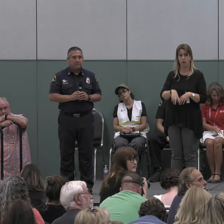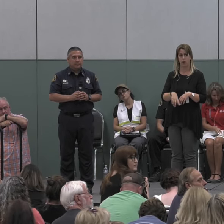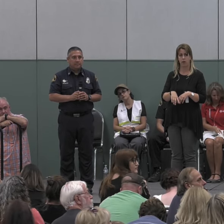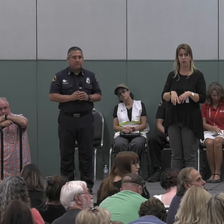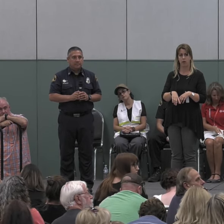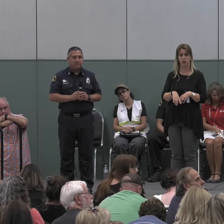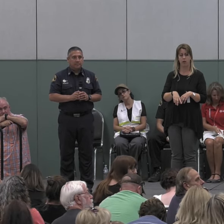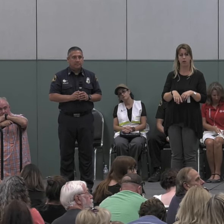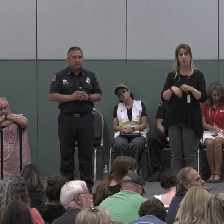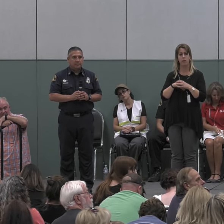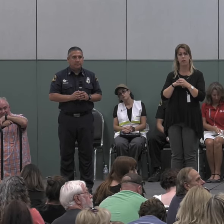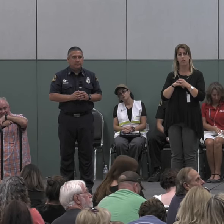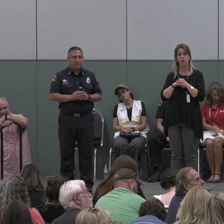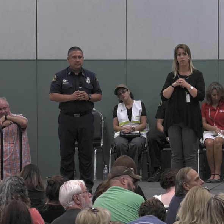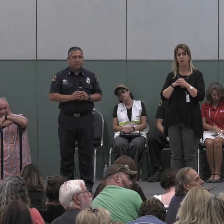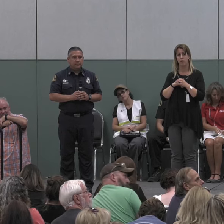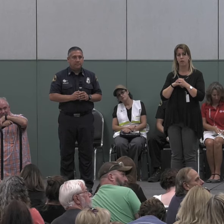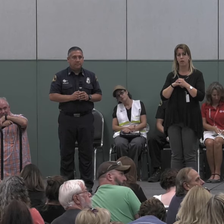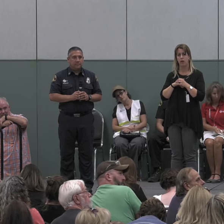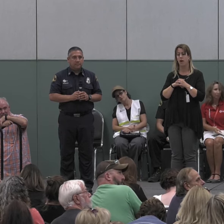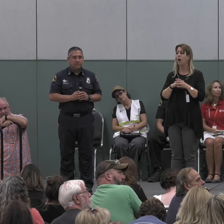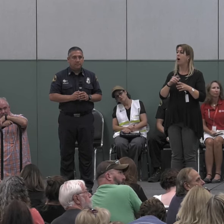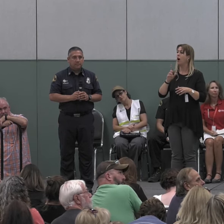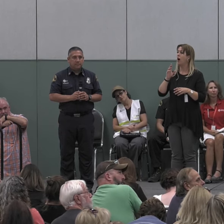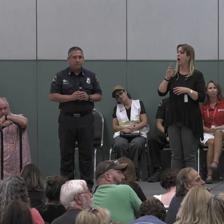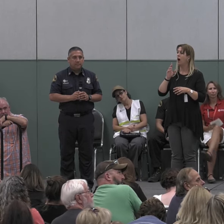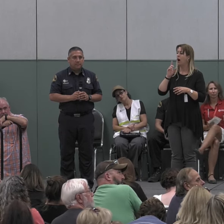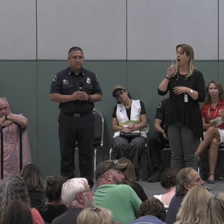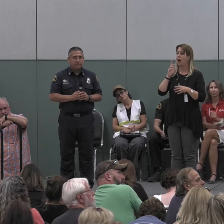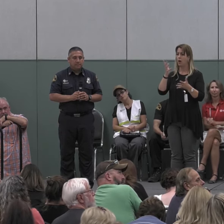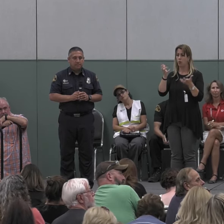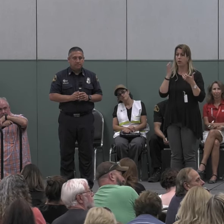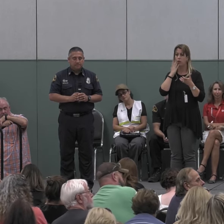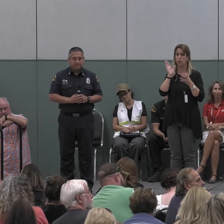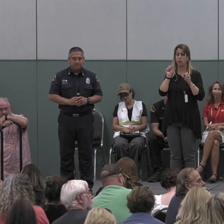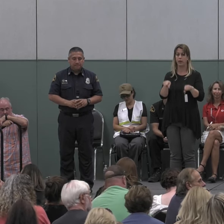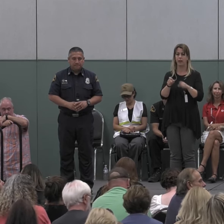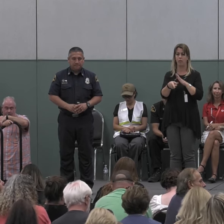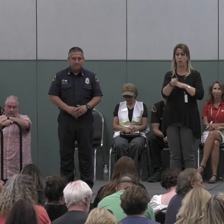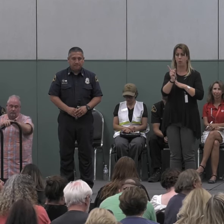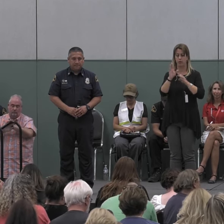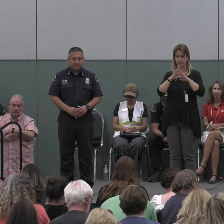state separation. Can we have a moment of silence and prayer?